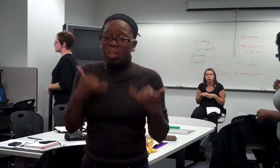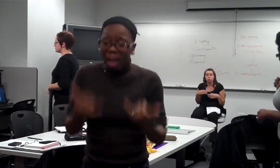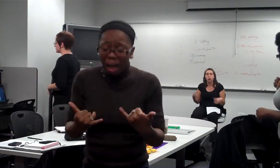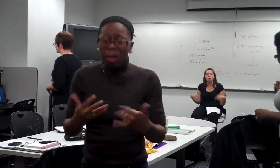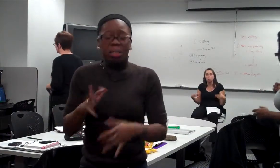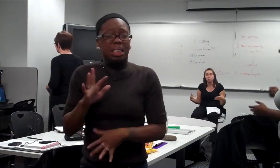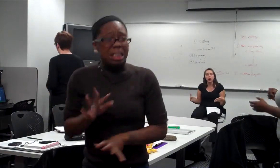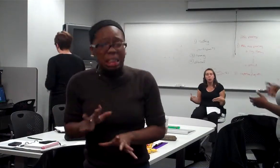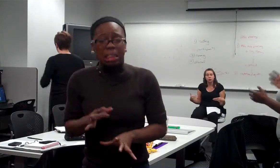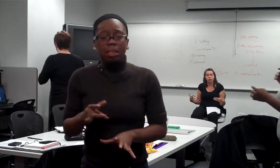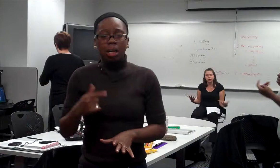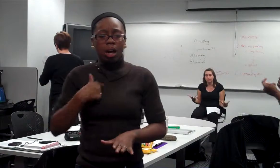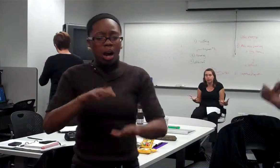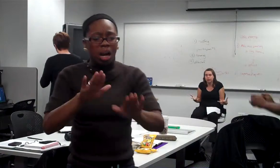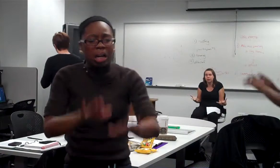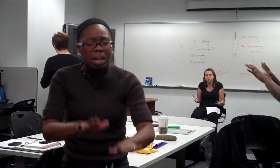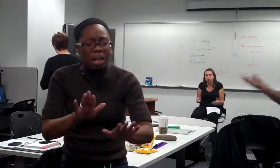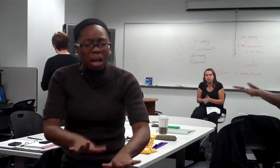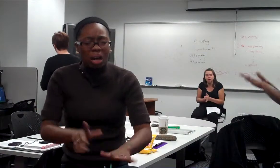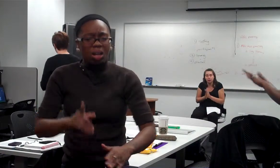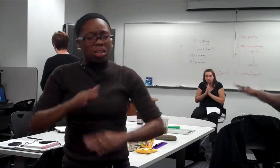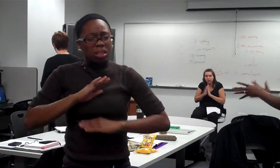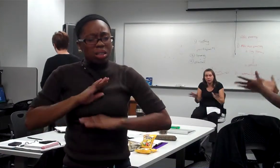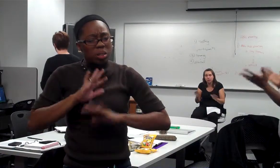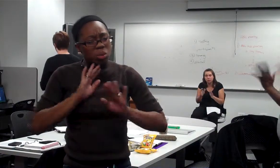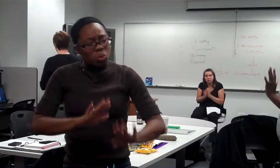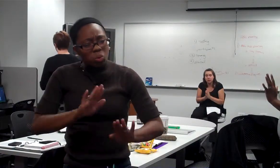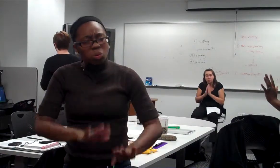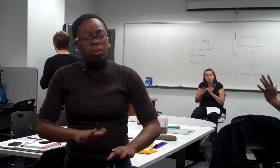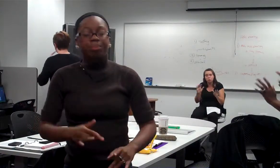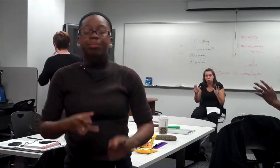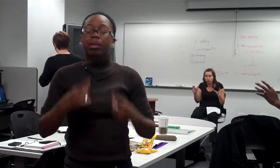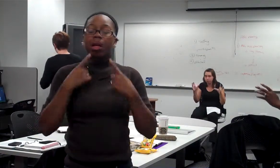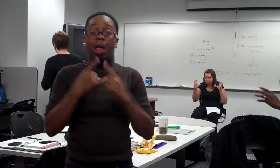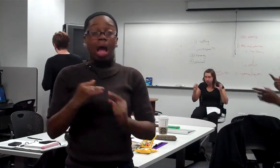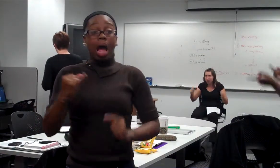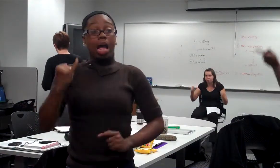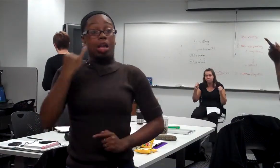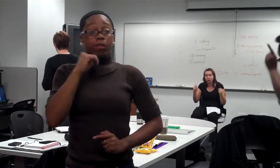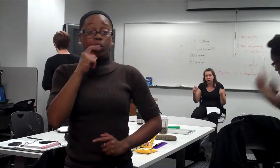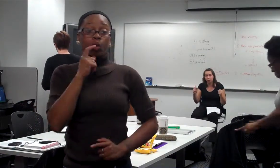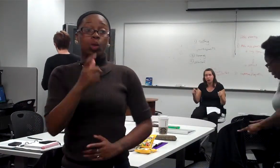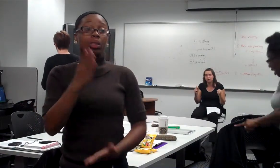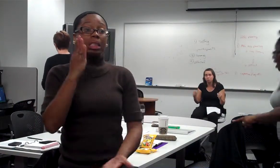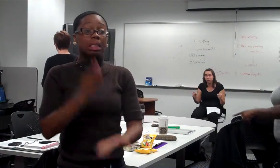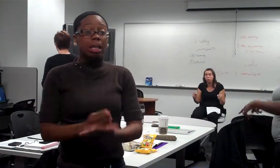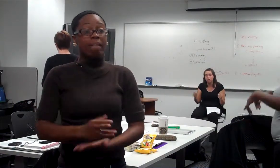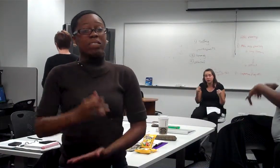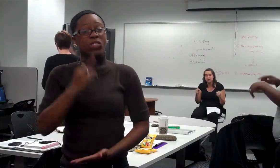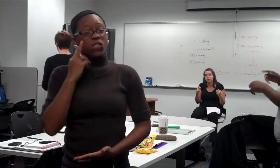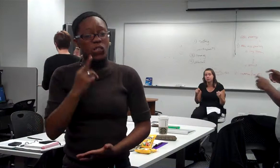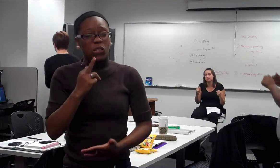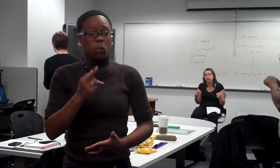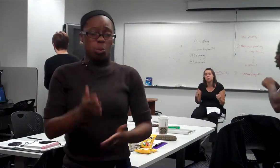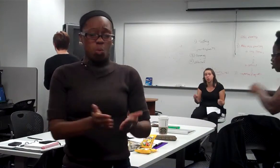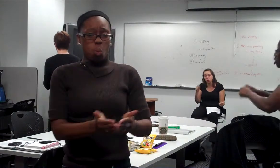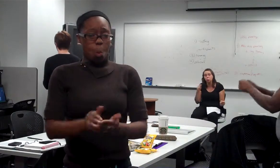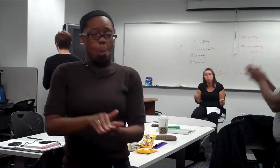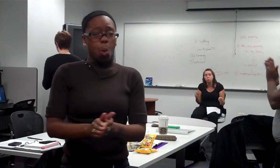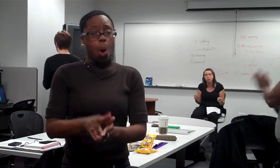I'm trying to calm him down, but I finally just said, if you do not stop fucking rocking the boat, it is going to tip and you will be